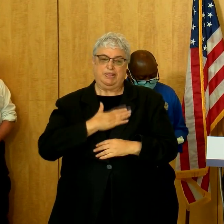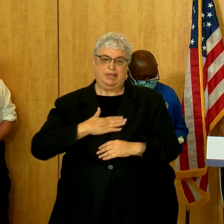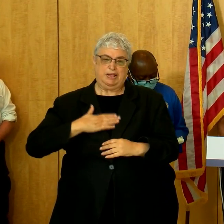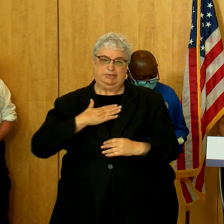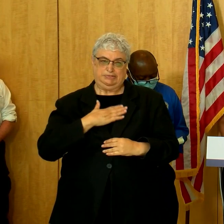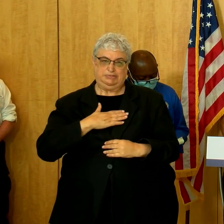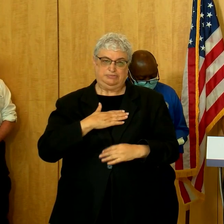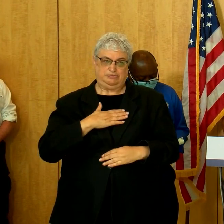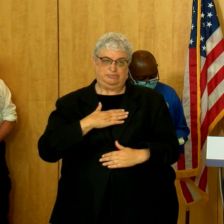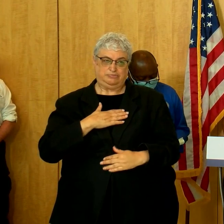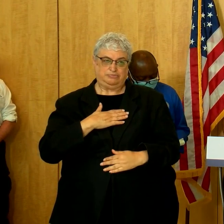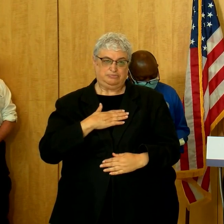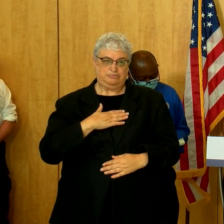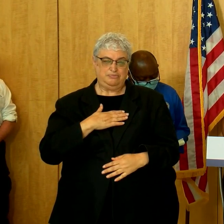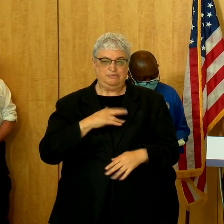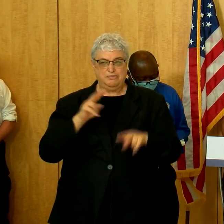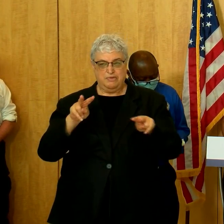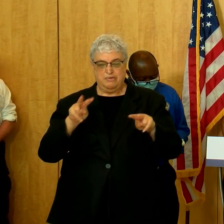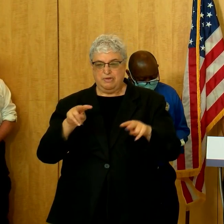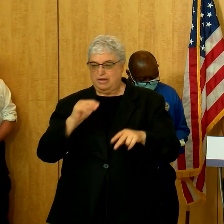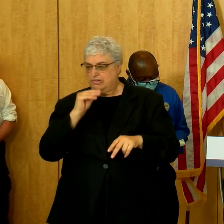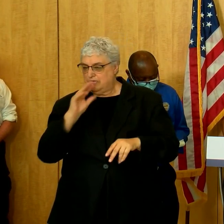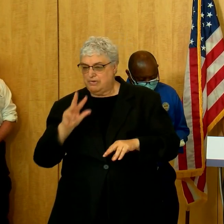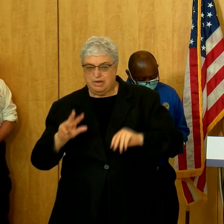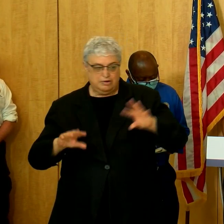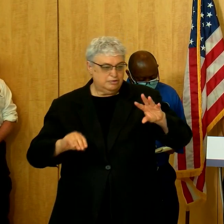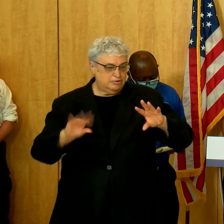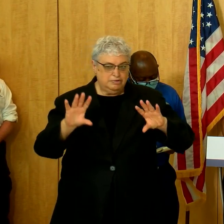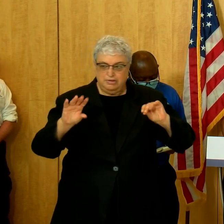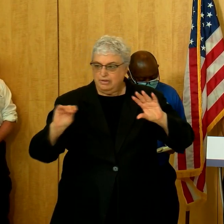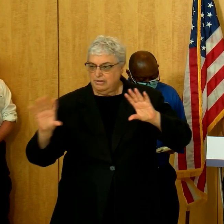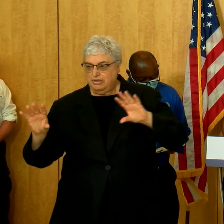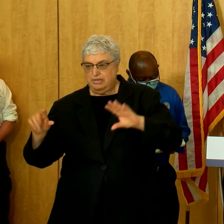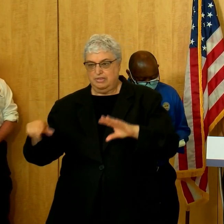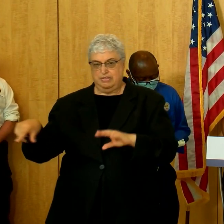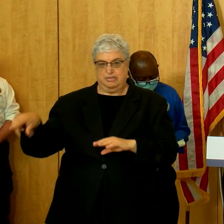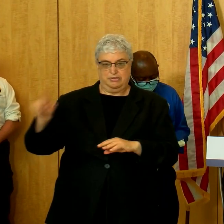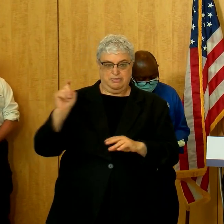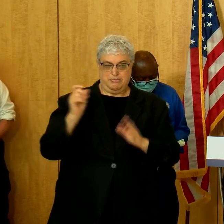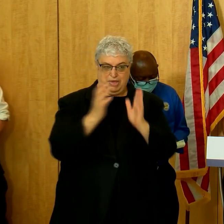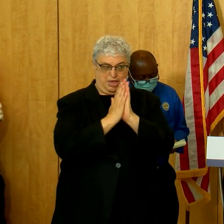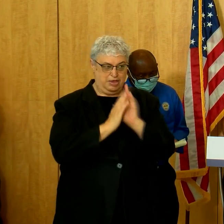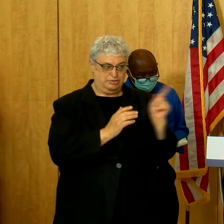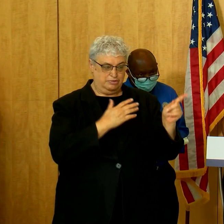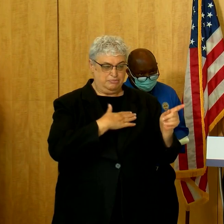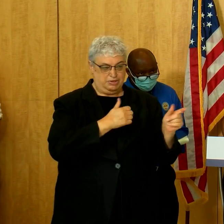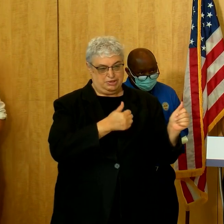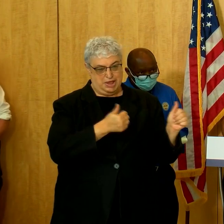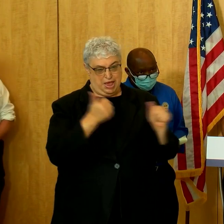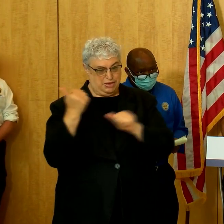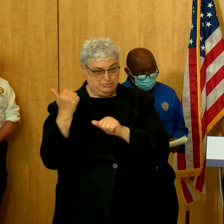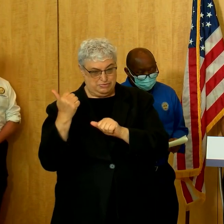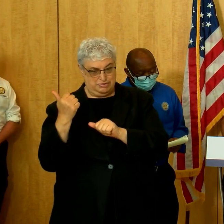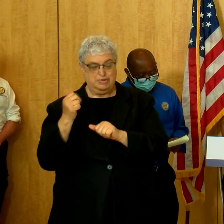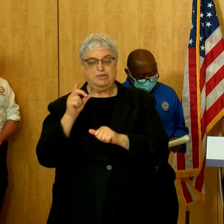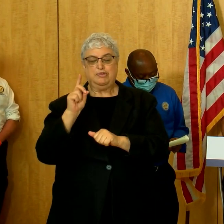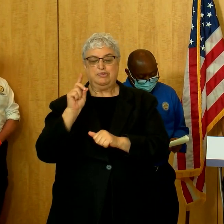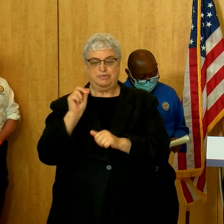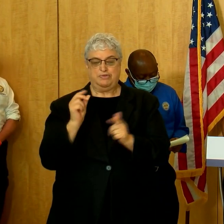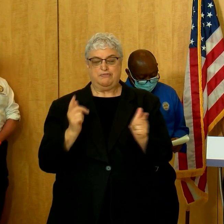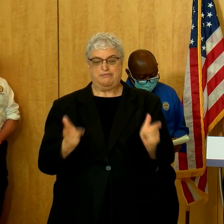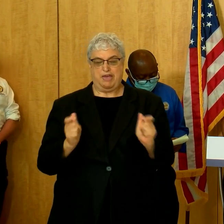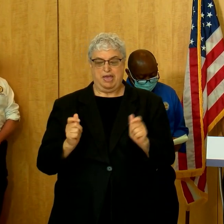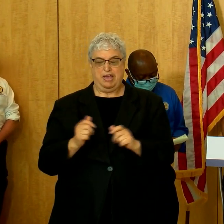but be vigilant for any changing conditions. And if you're asked to evacuate, please do so